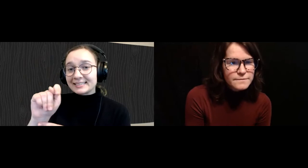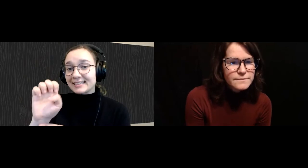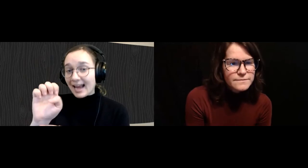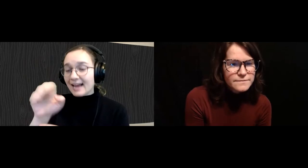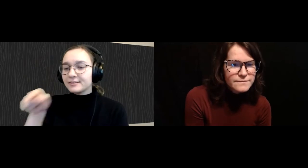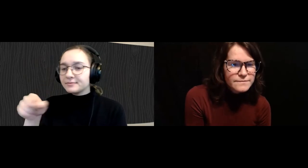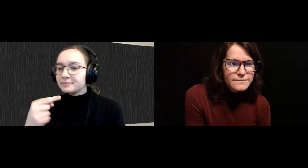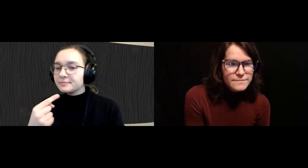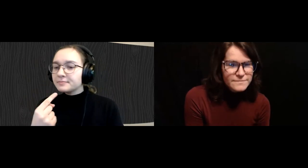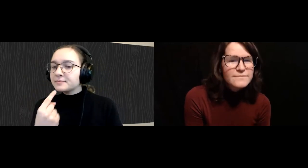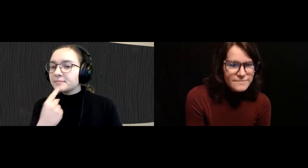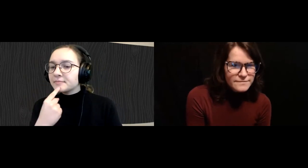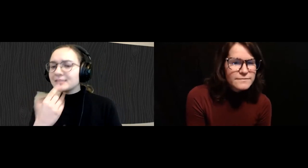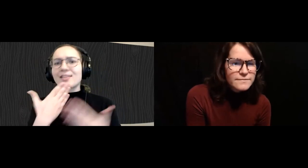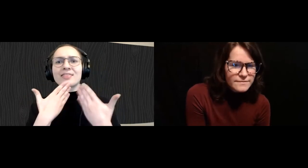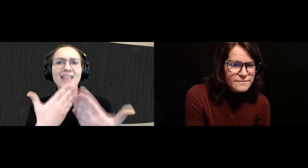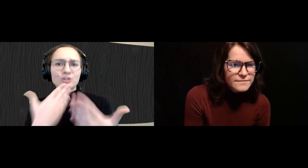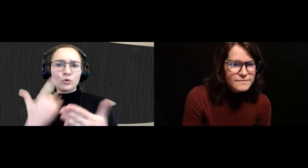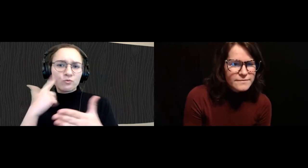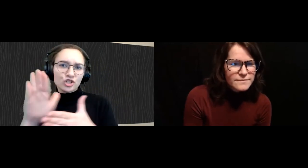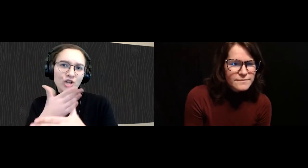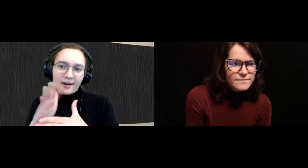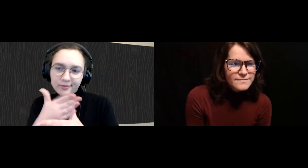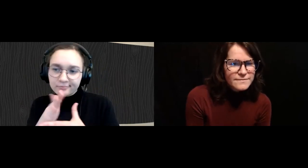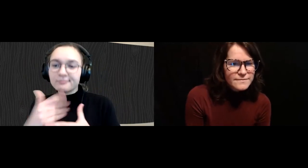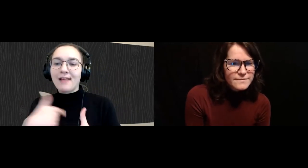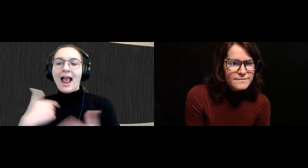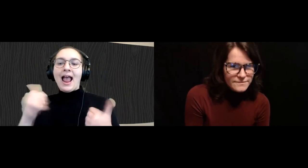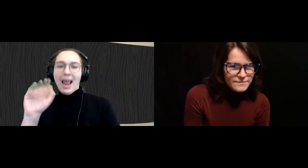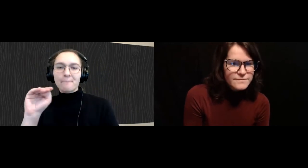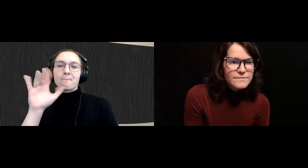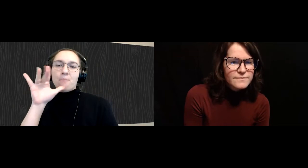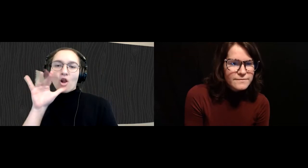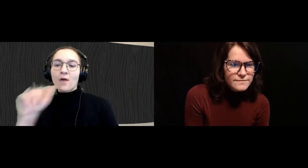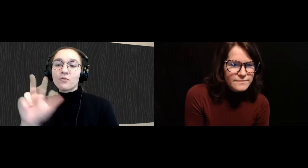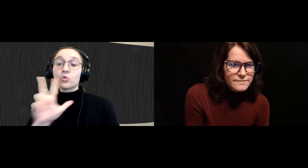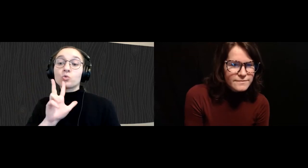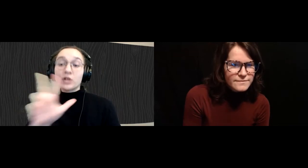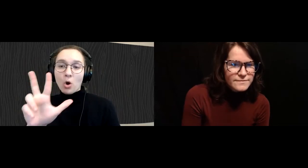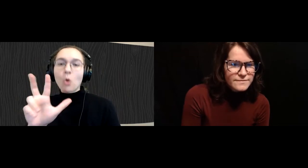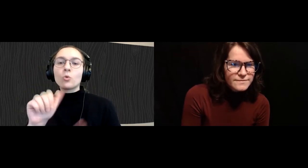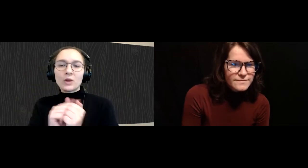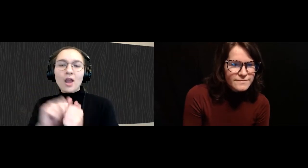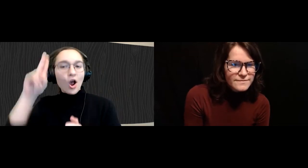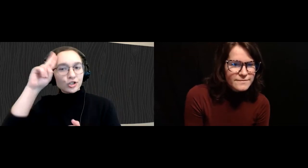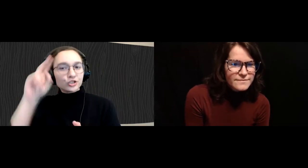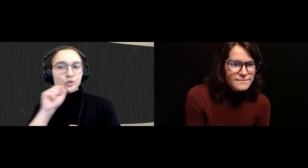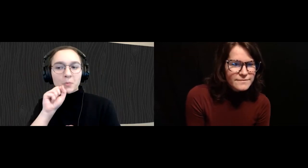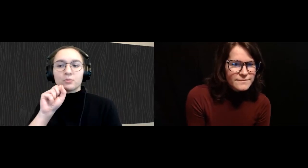One lady by the name of Kate says, "Thank you for sharing. I am the mother of a 3-year-old.